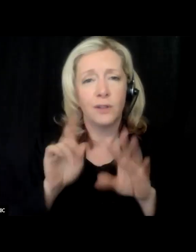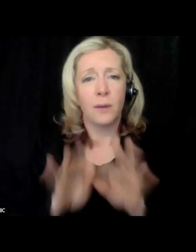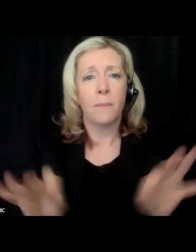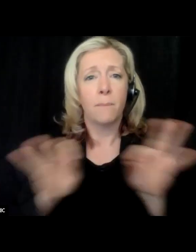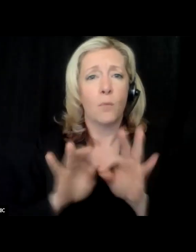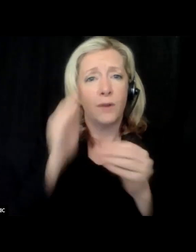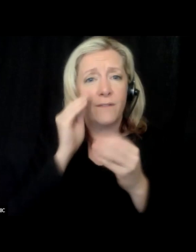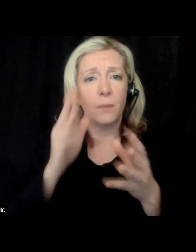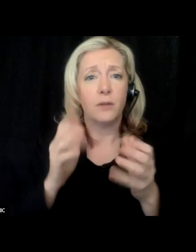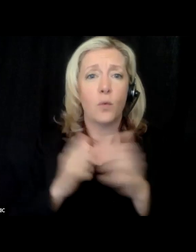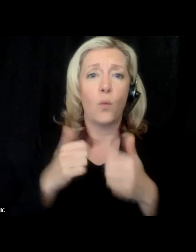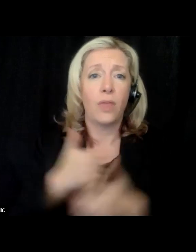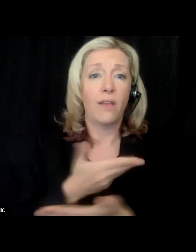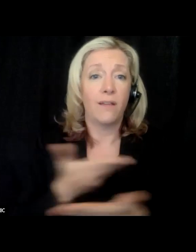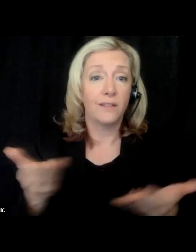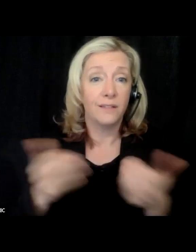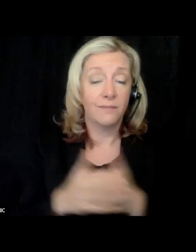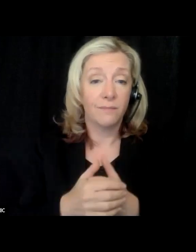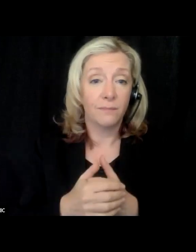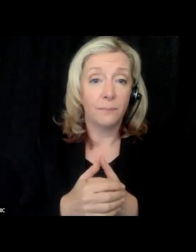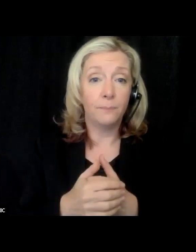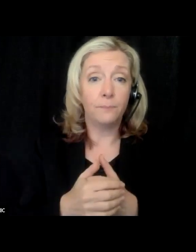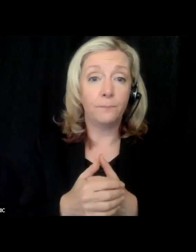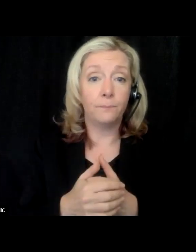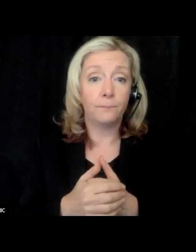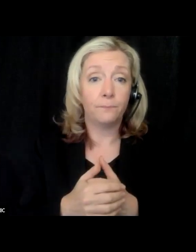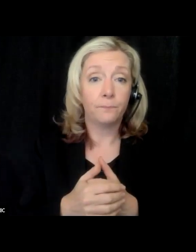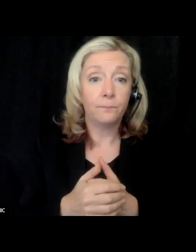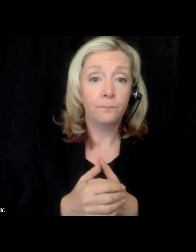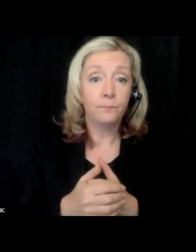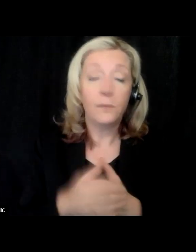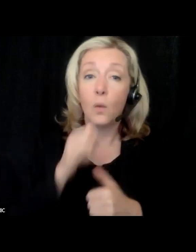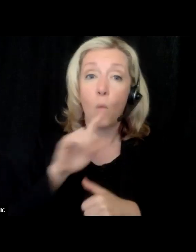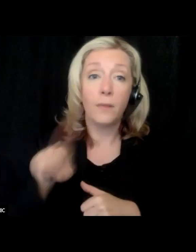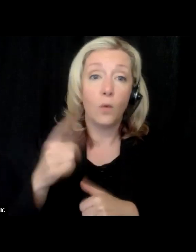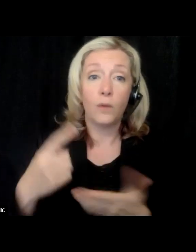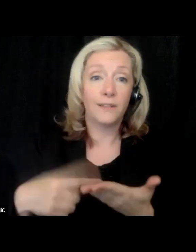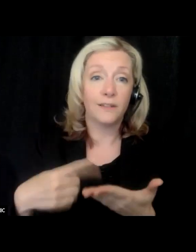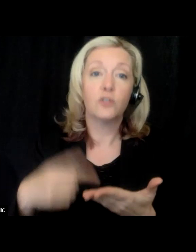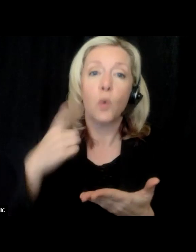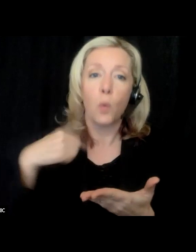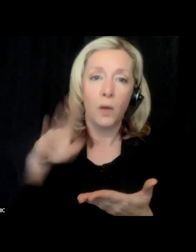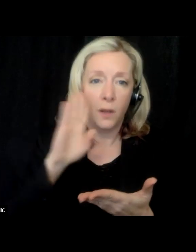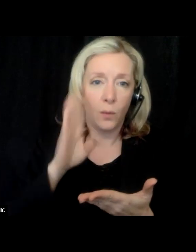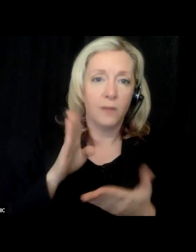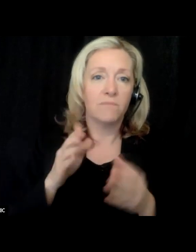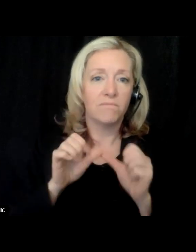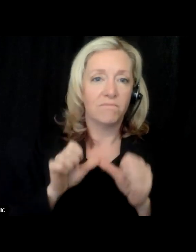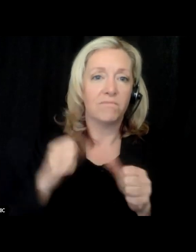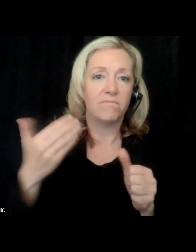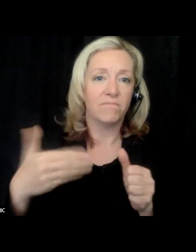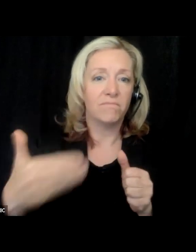important information with us. I can assure you it's not going to be our only conversation with you, and we hope to have a conversation